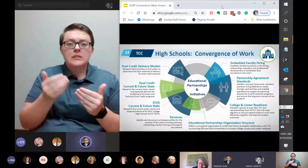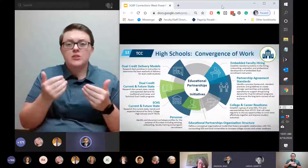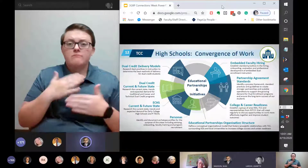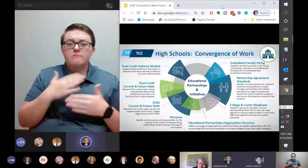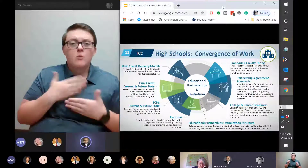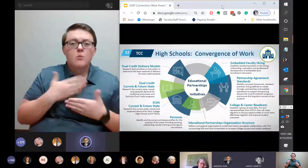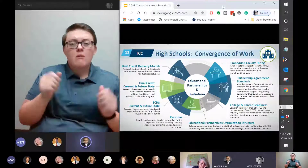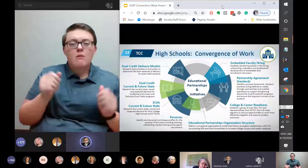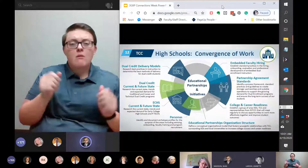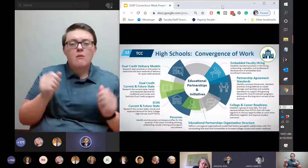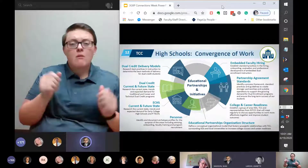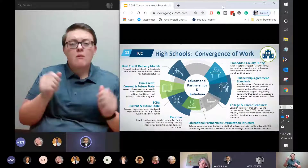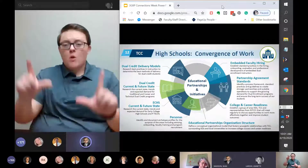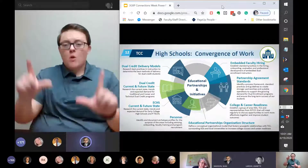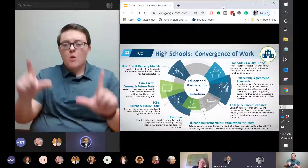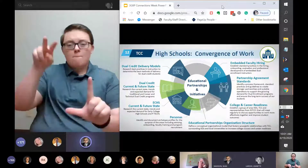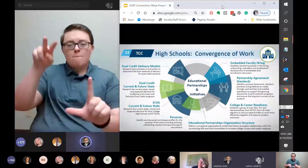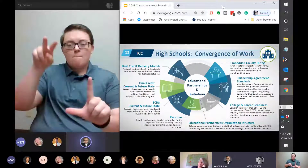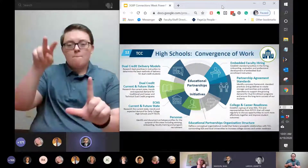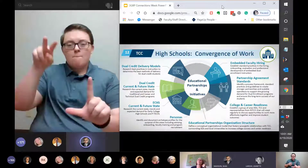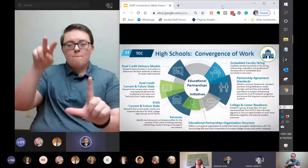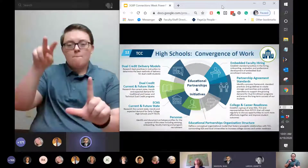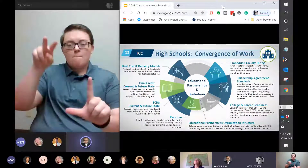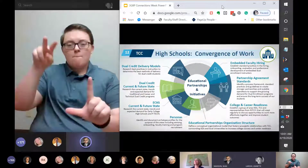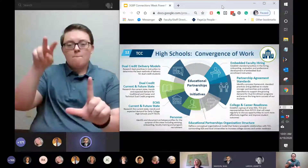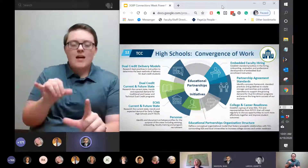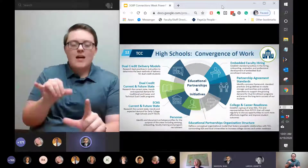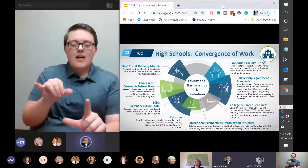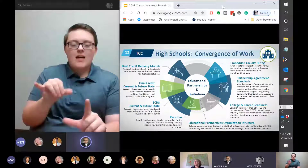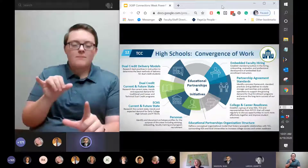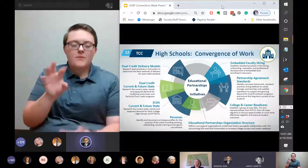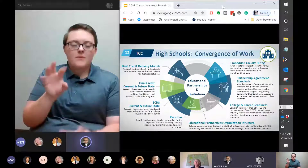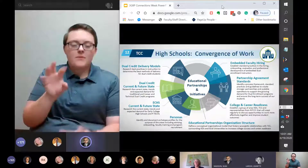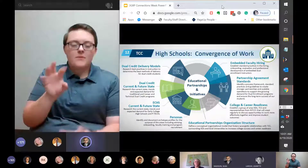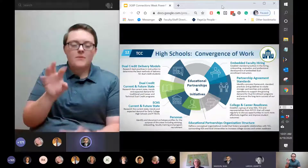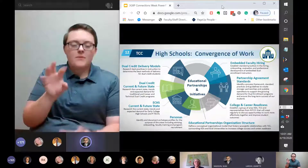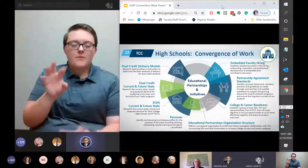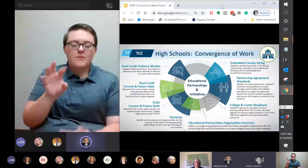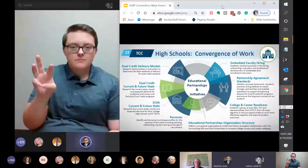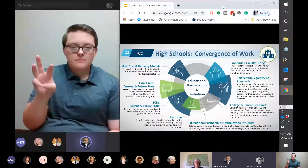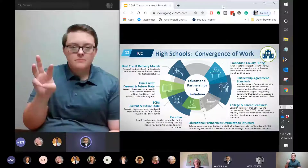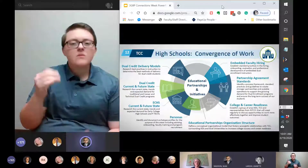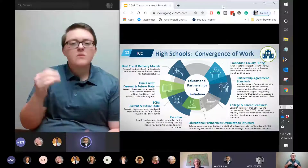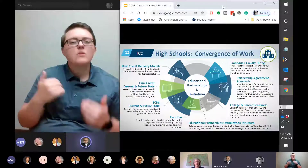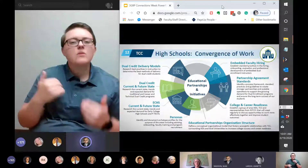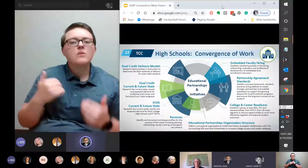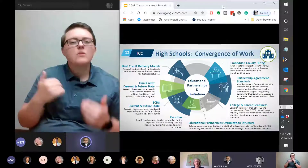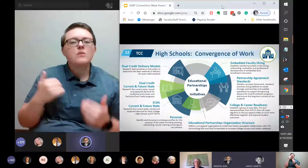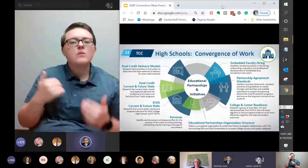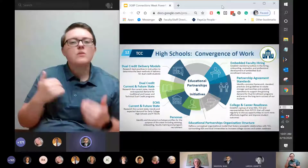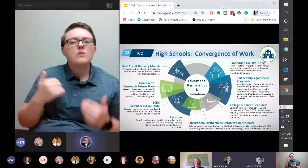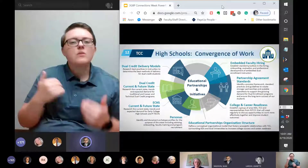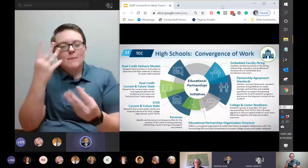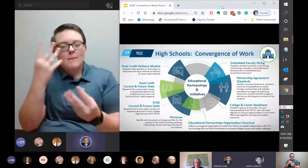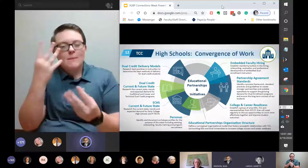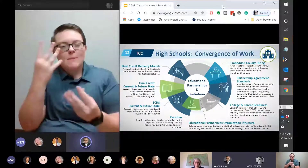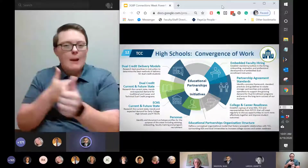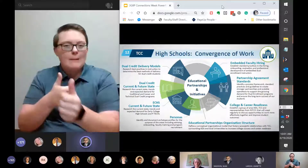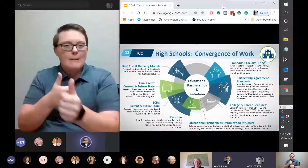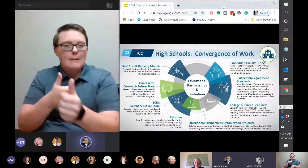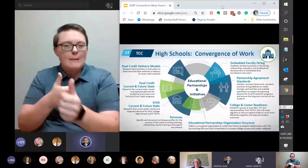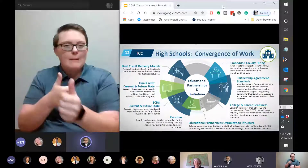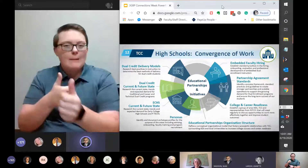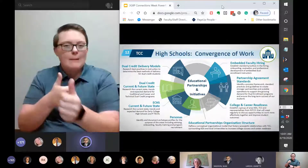reference that website. And there's some additional information updates in those sites as